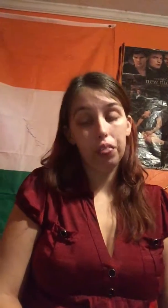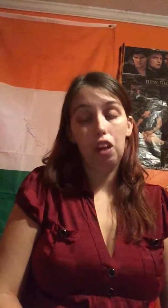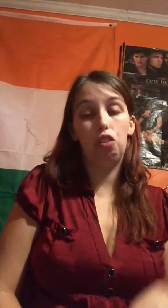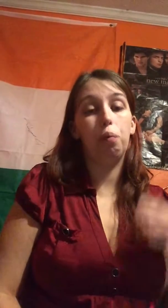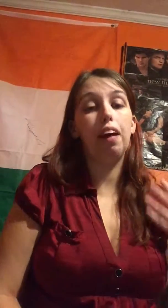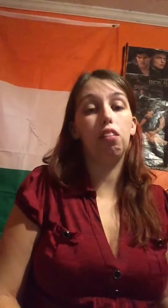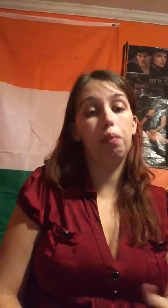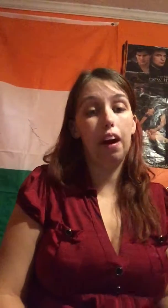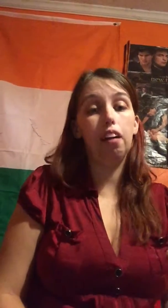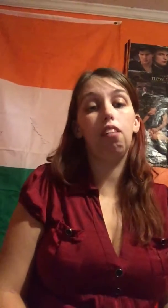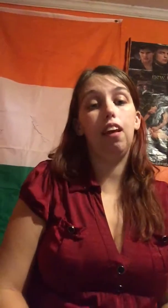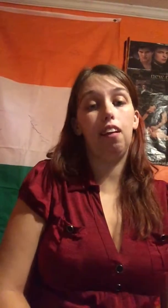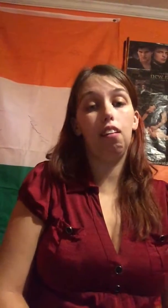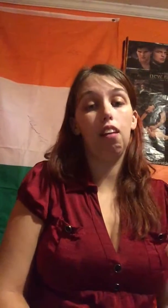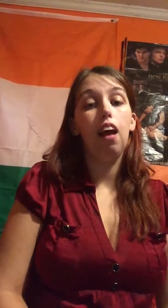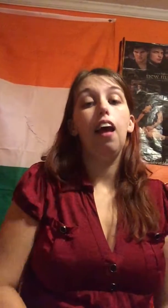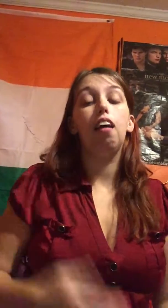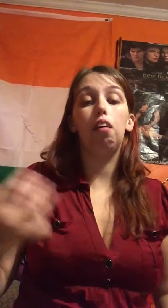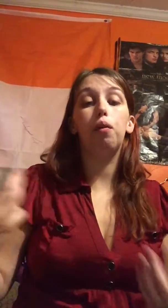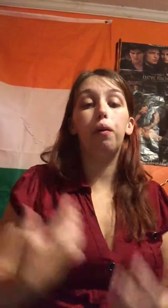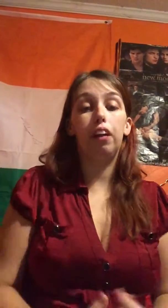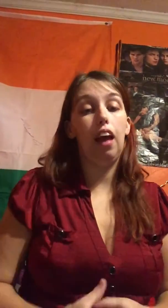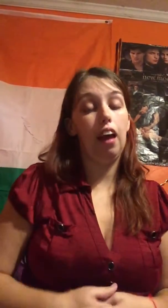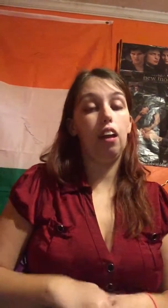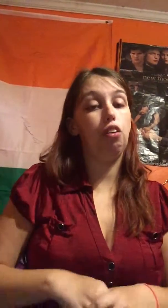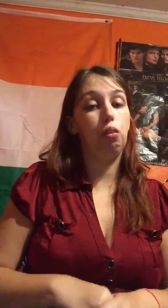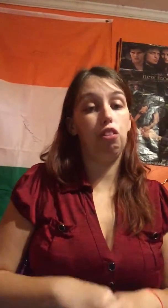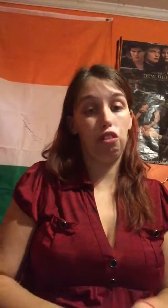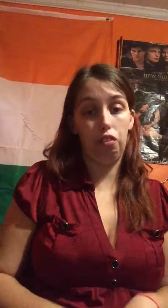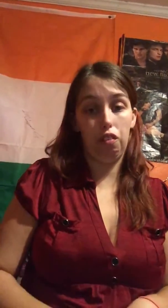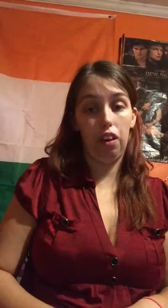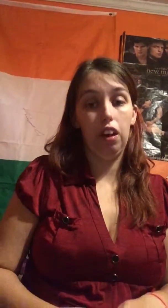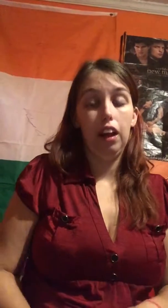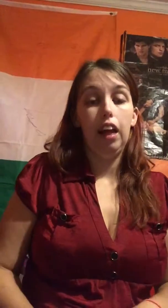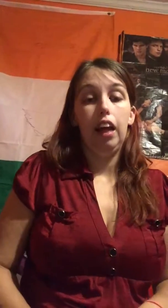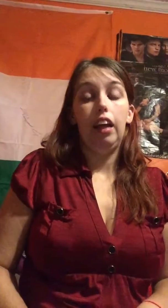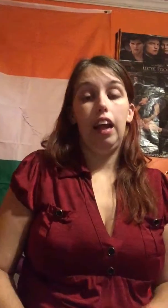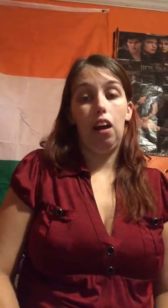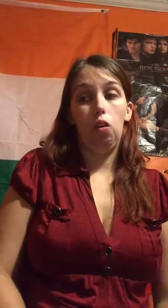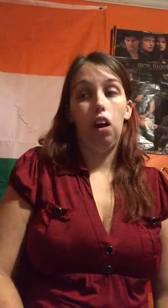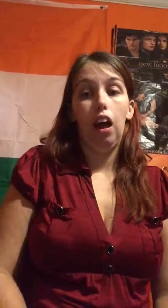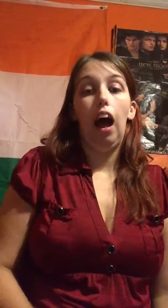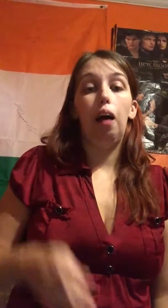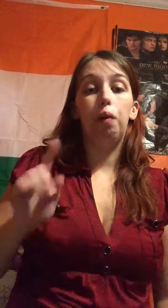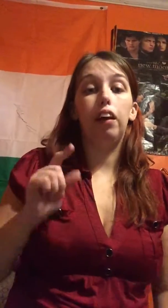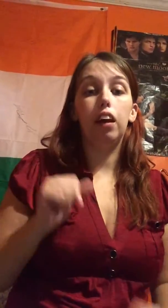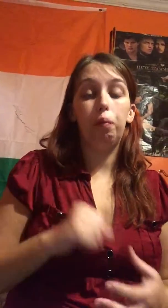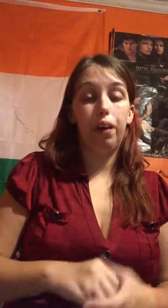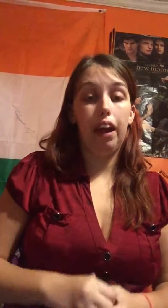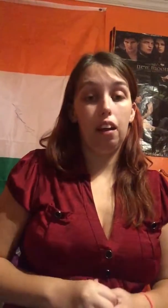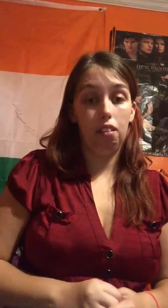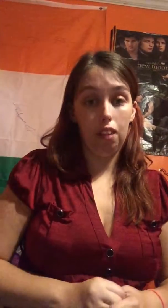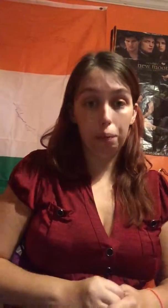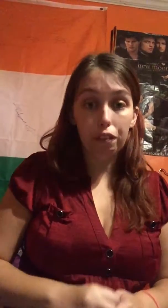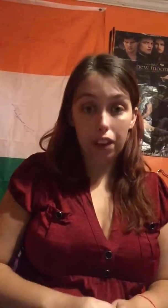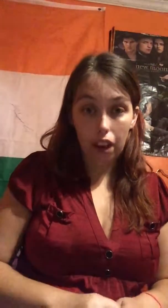So, my surprise is is I'm going ahead and do a gender reveal. I'm probably going to put it in a separate video